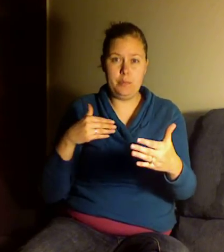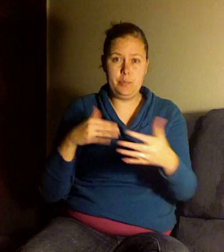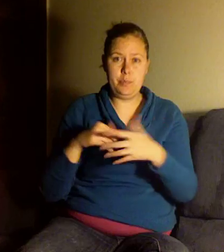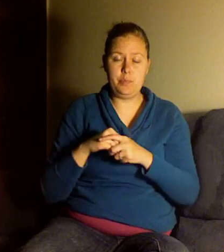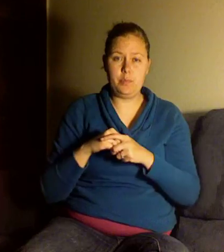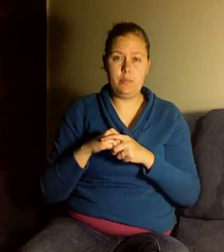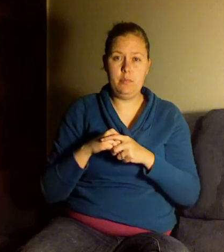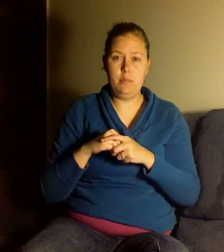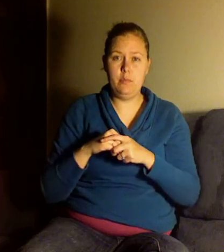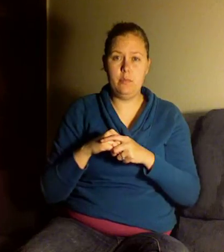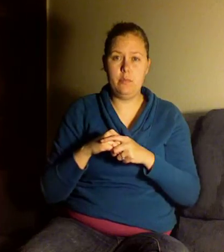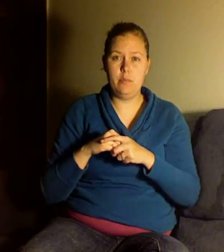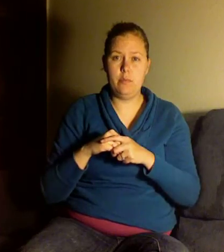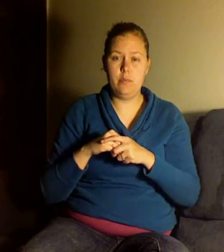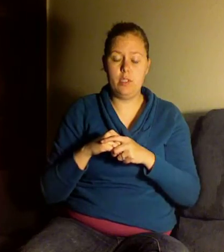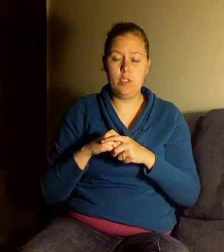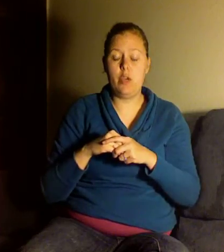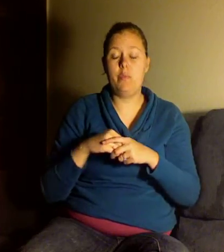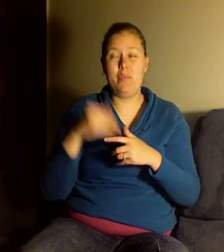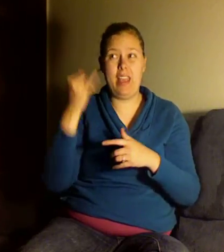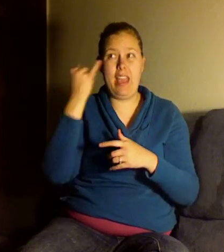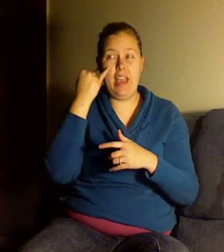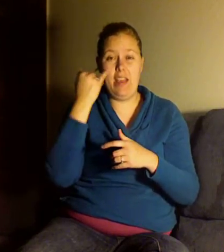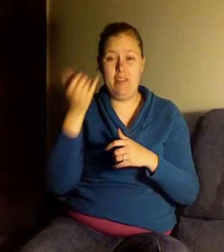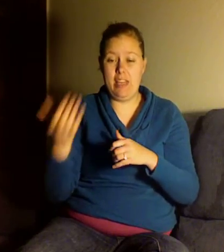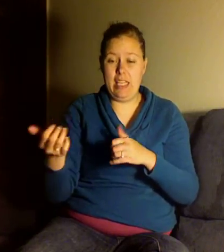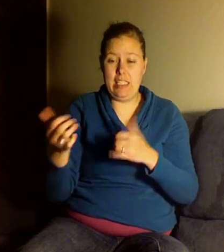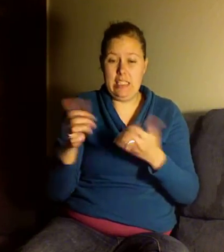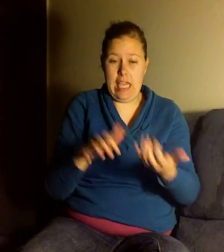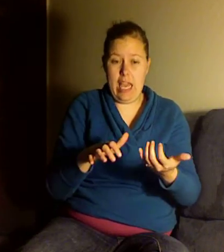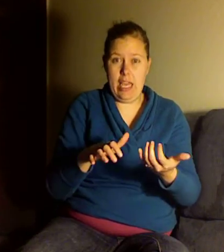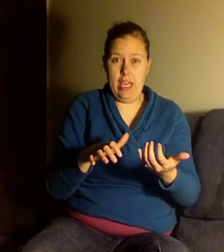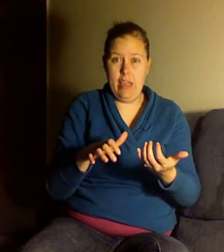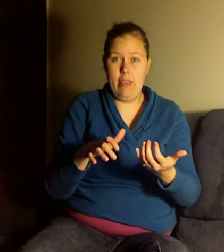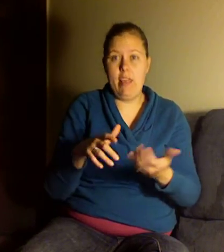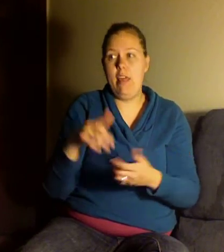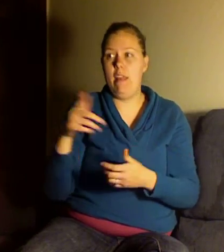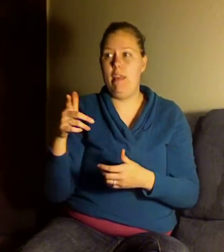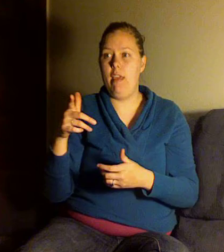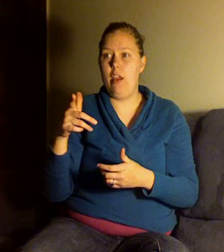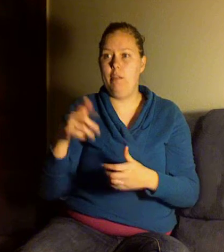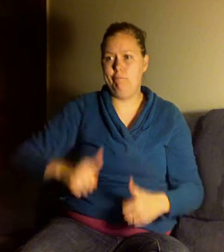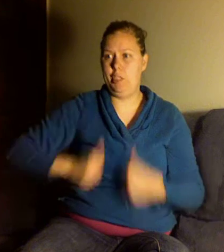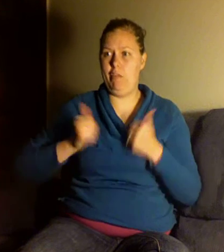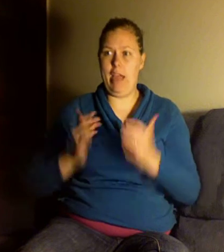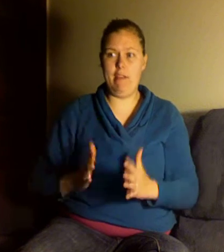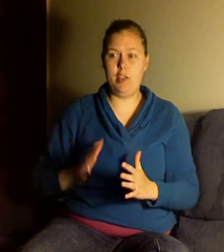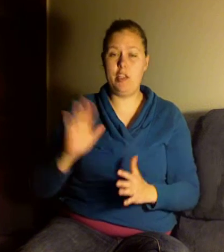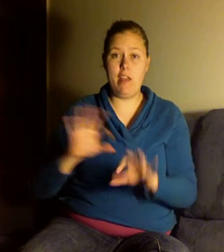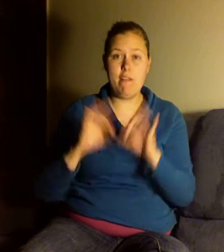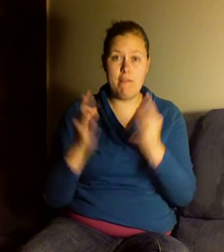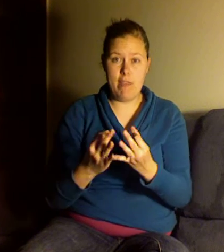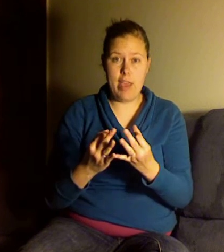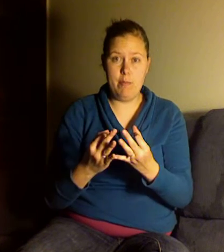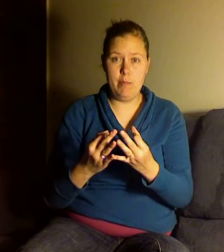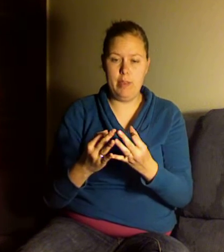then, and if they pass away, it will provide benefits for their survivors. Or if that person doesn't pass away but becomes disabled and can't work anymore, it'll